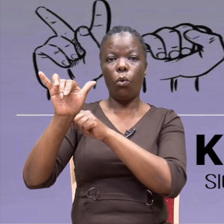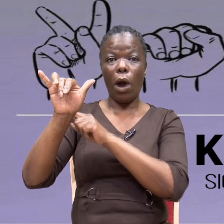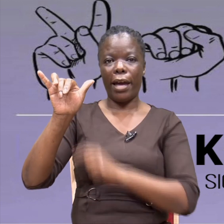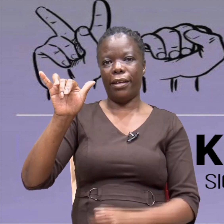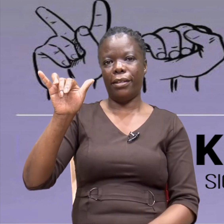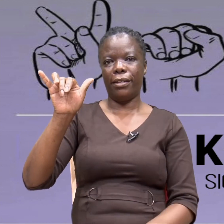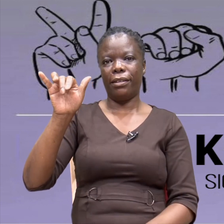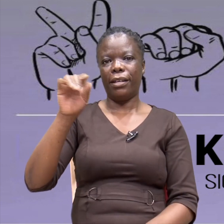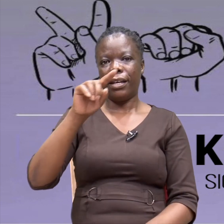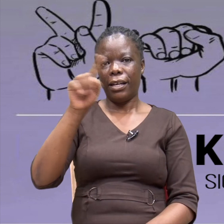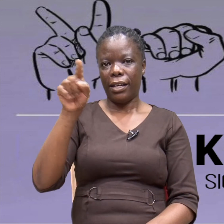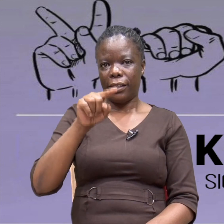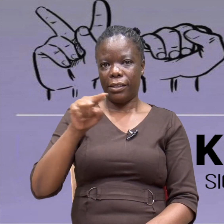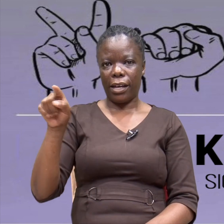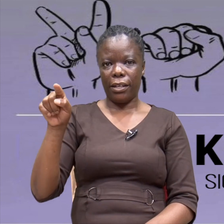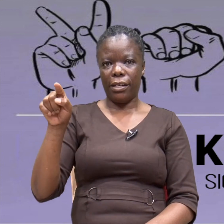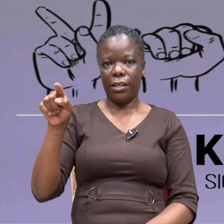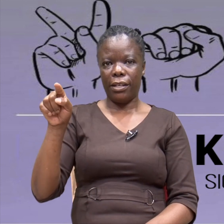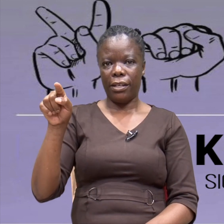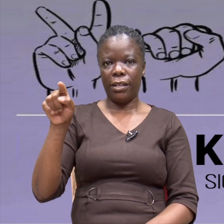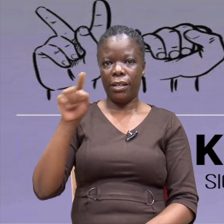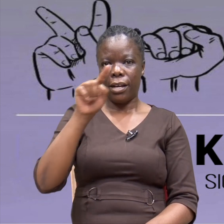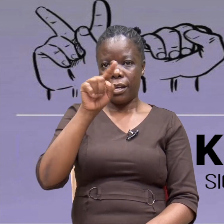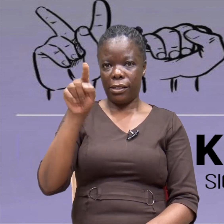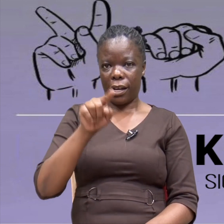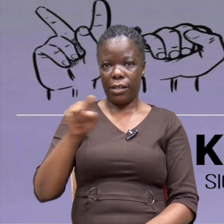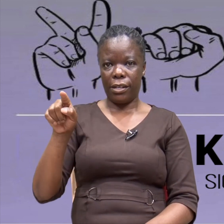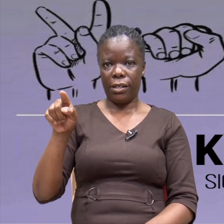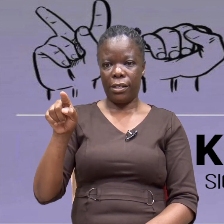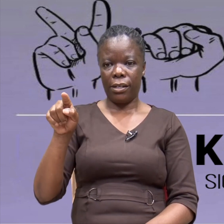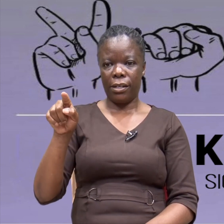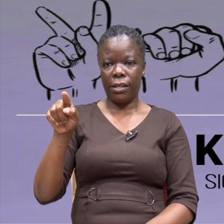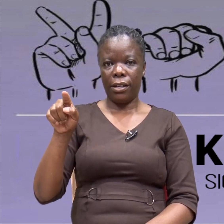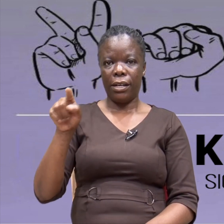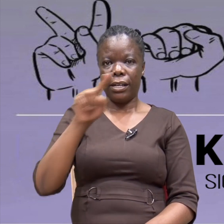Y. Z. Z. Z.